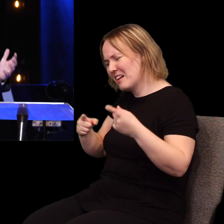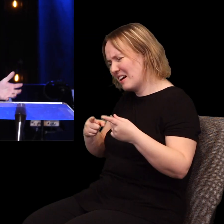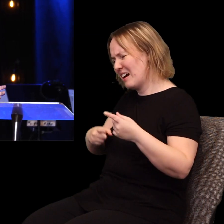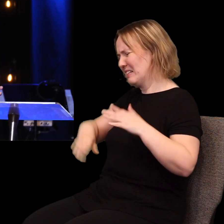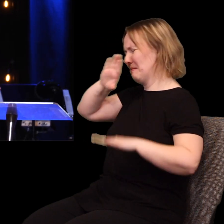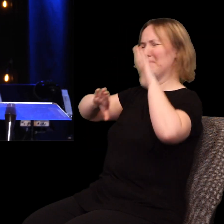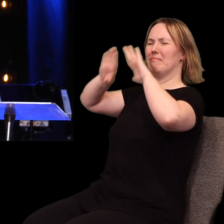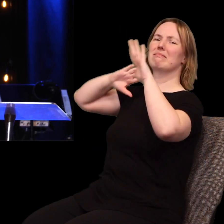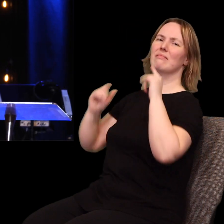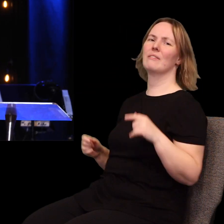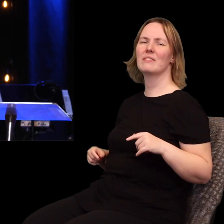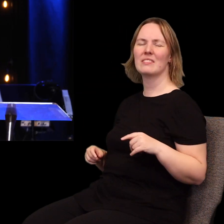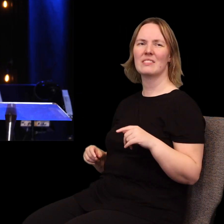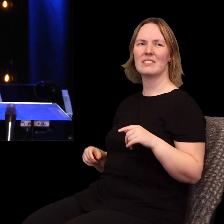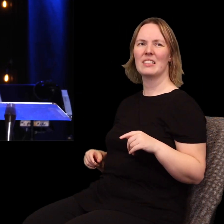had was frustration.